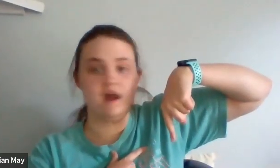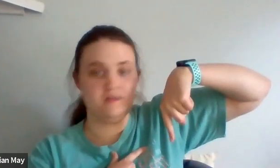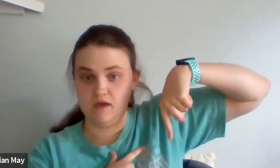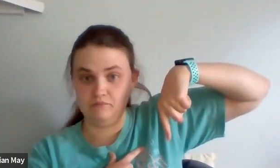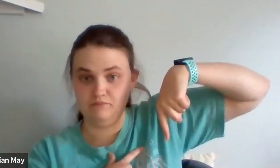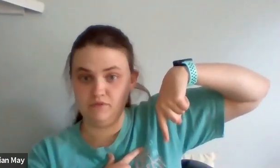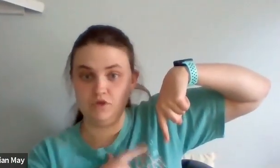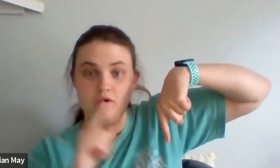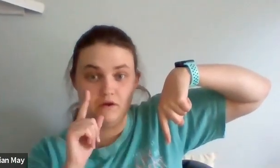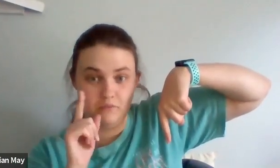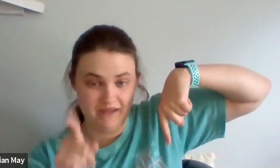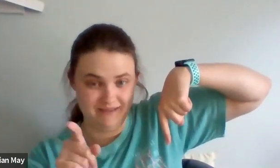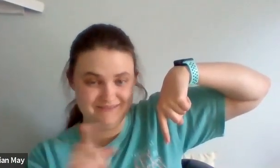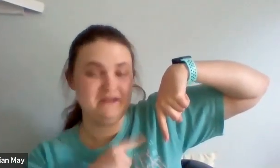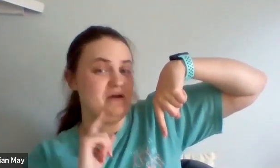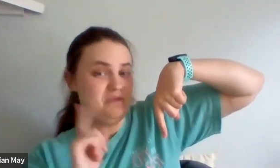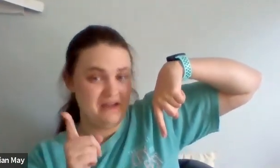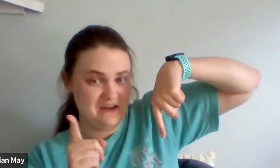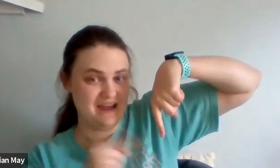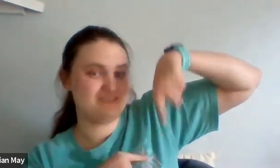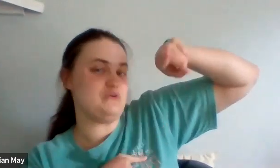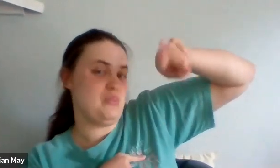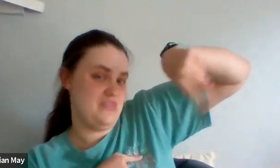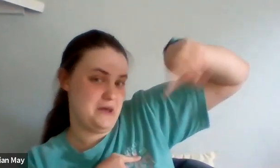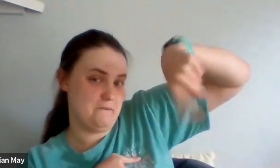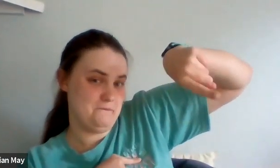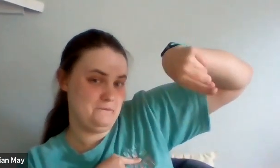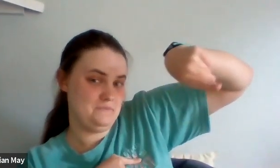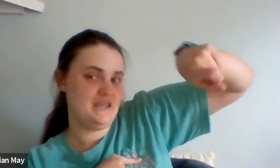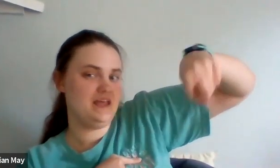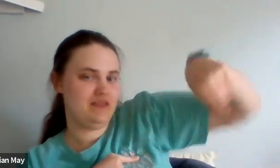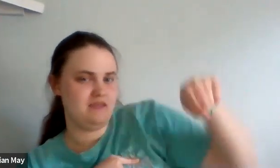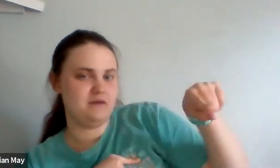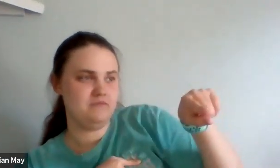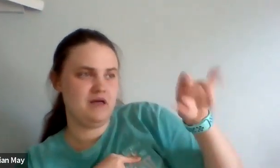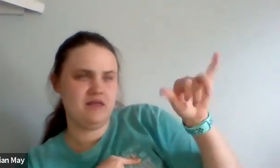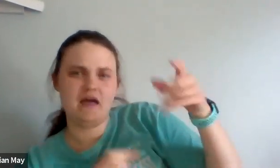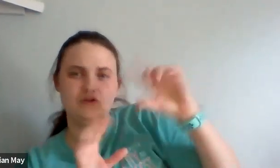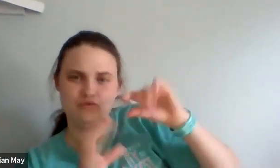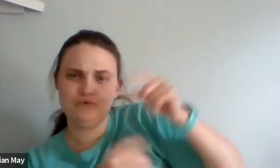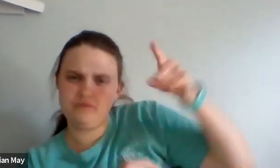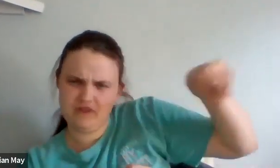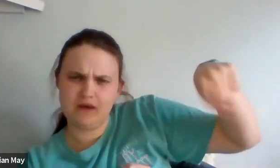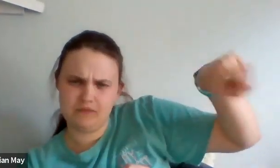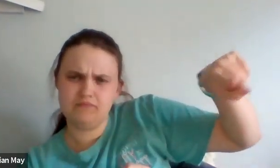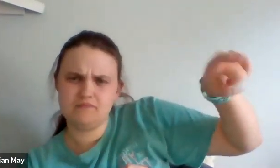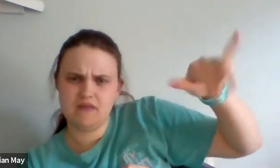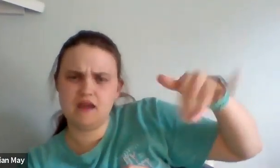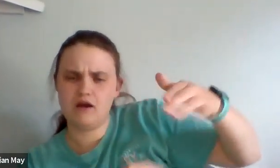not a them. You are a we. And we're not there yet. So them. That group, them. They are